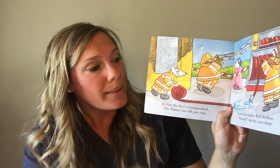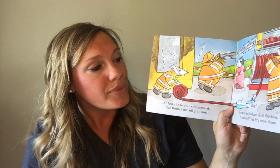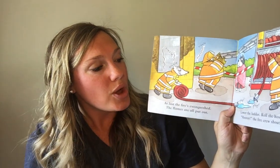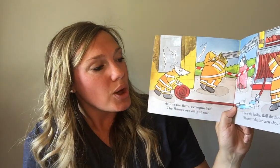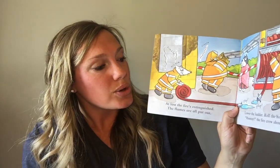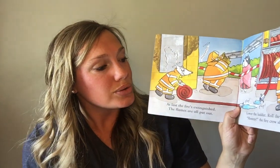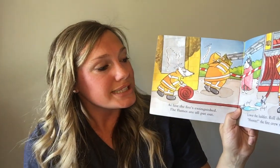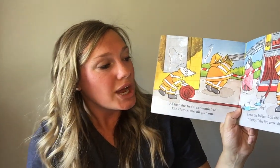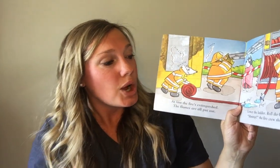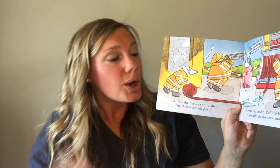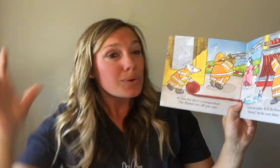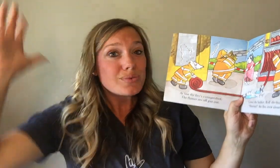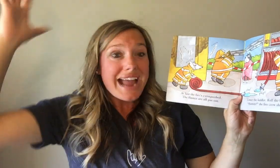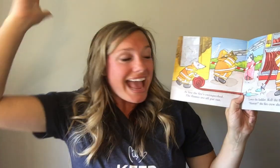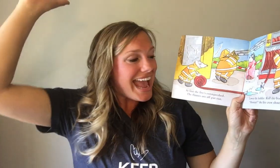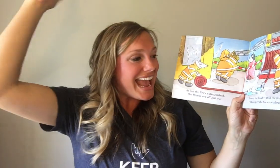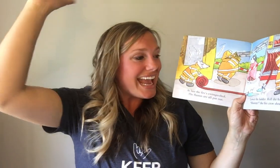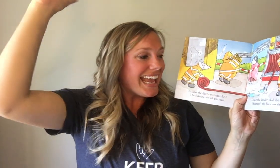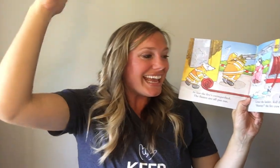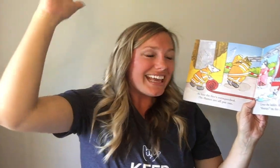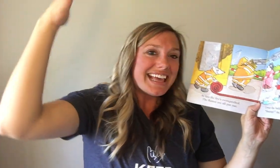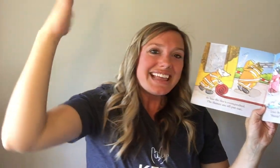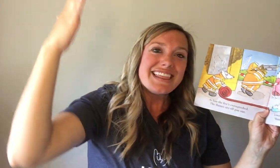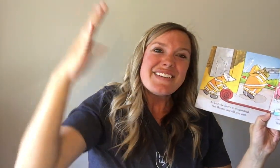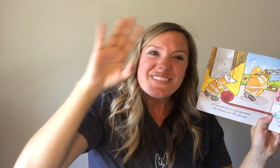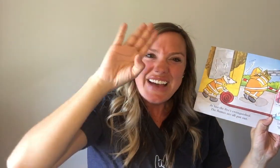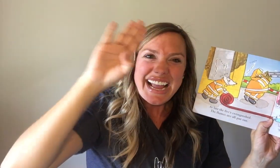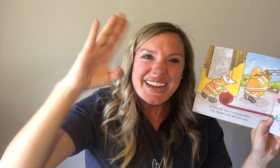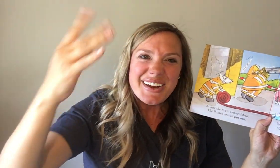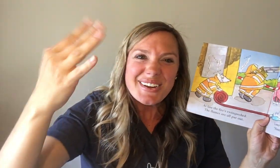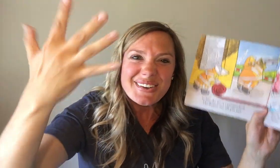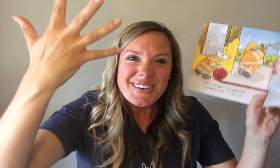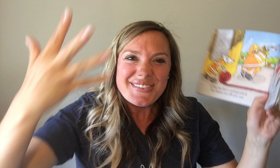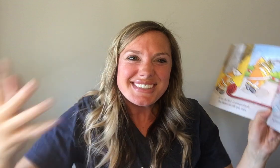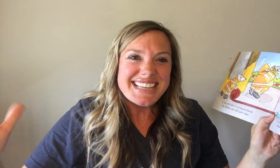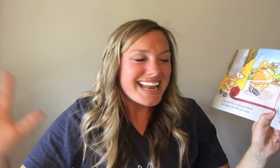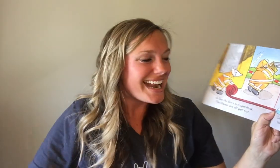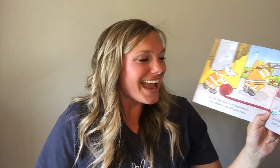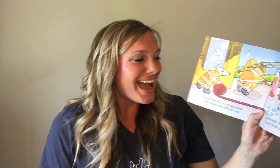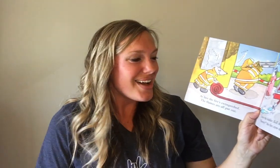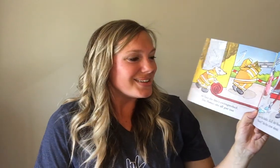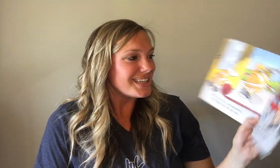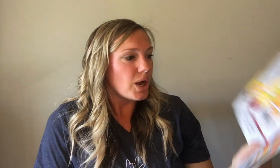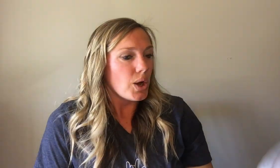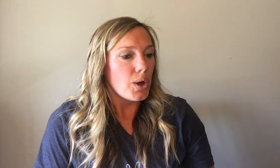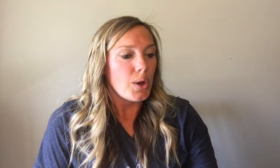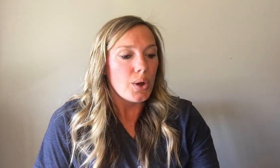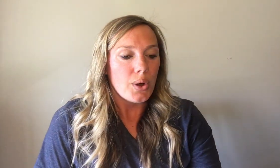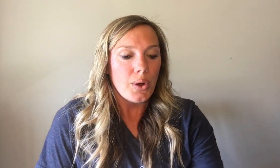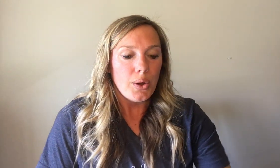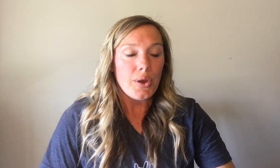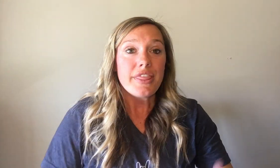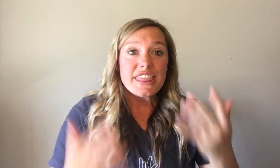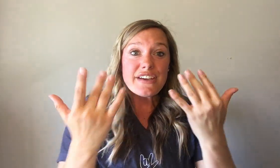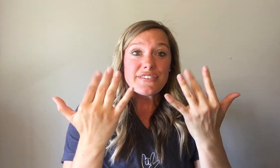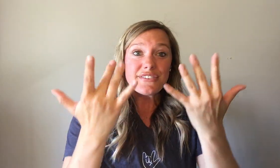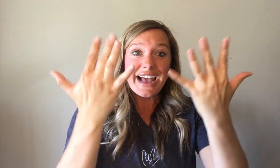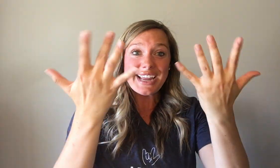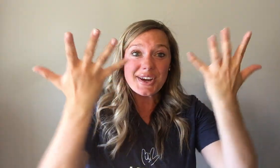the hose. Hooray! The fire crew set it out. The fire